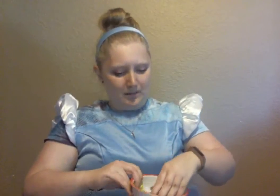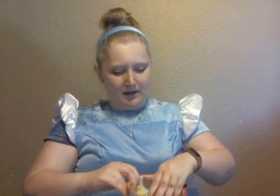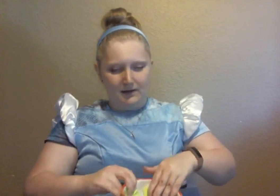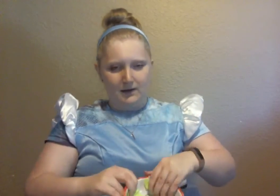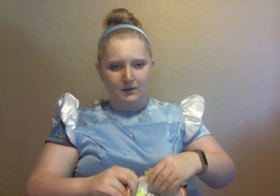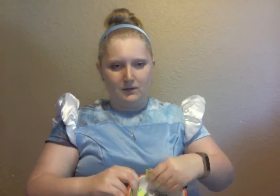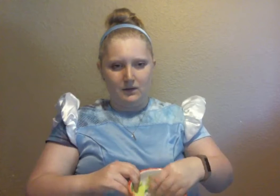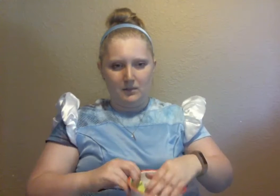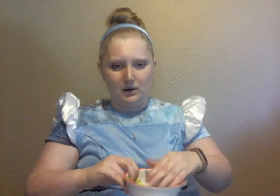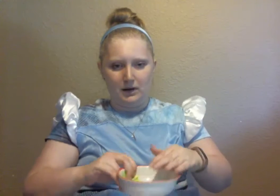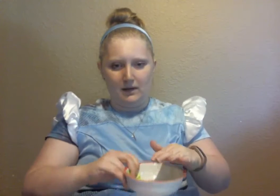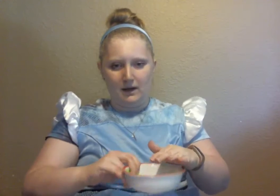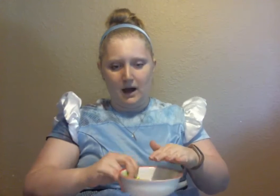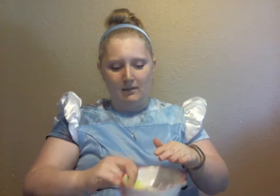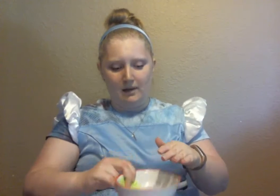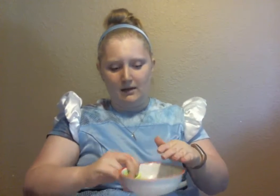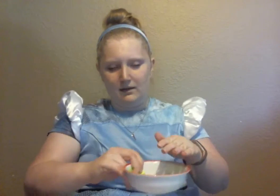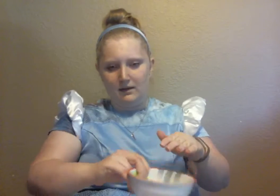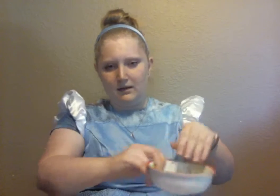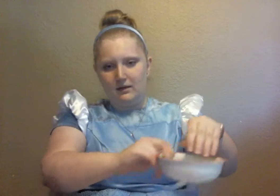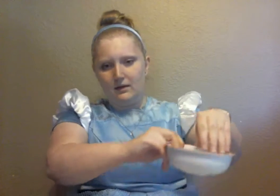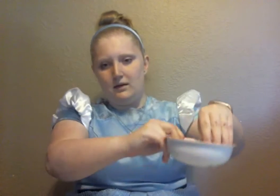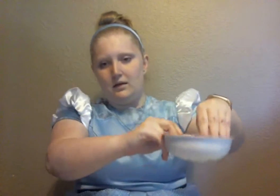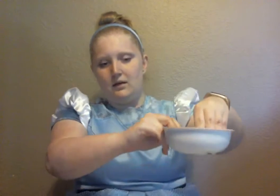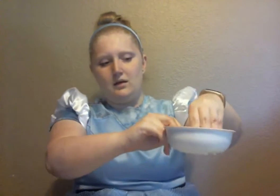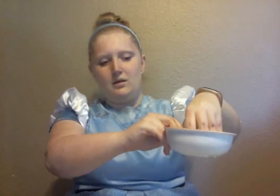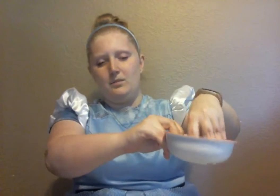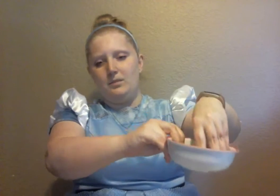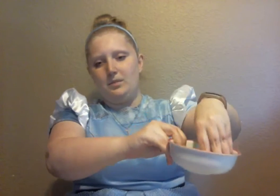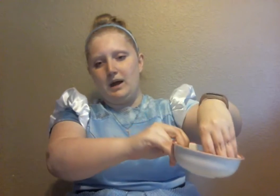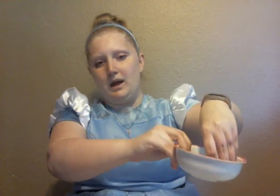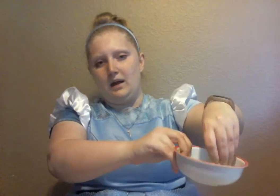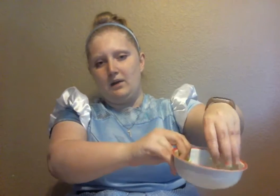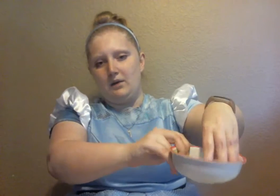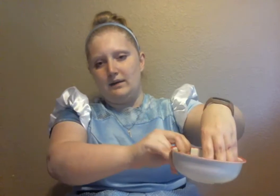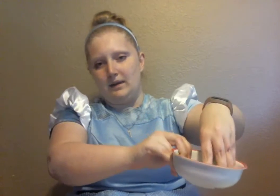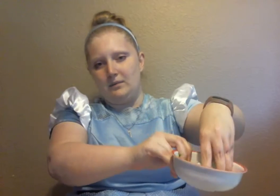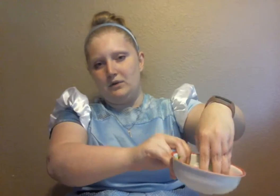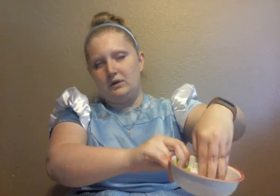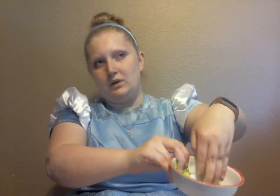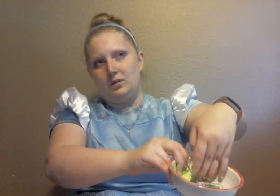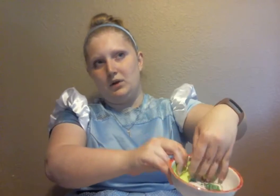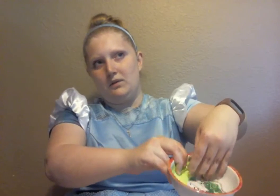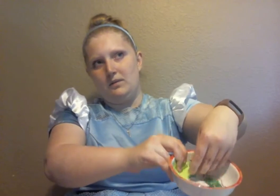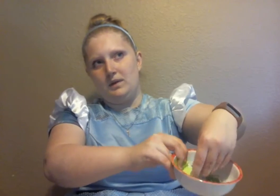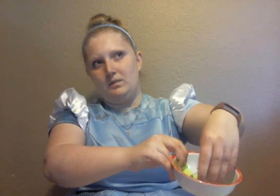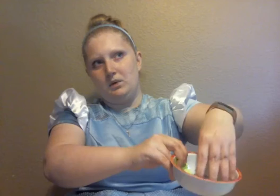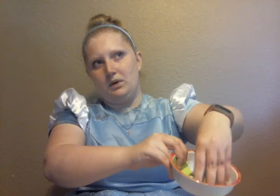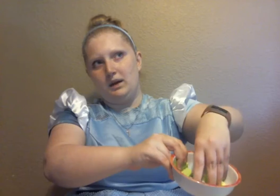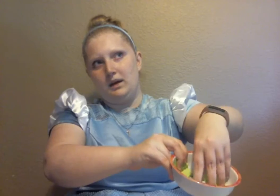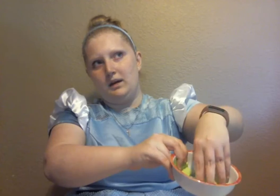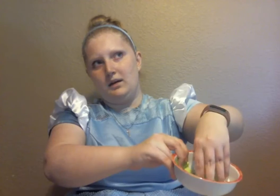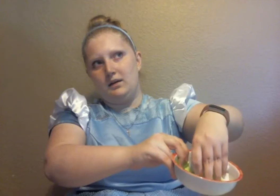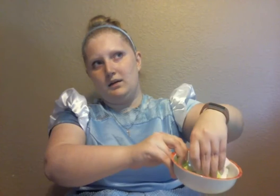to use, you can put it in the comments. But otherwise, I'm just going to pull from this bowl here.